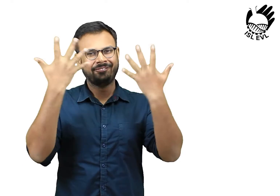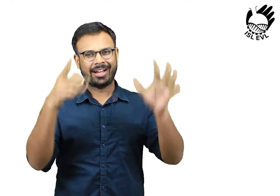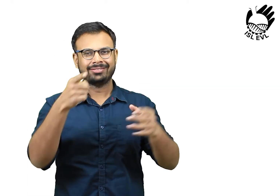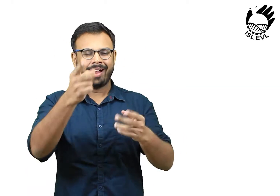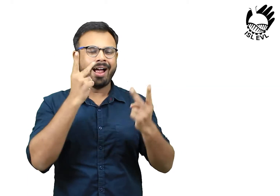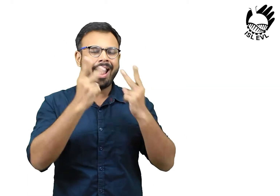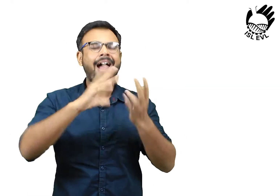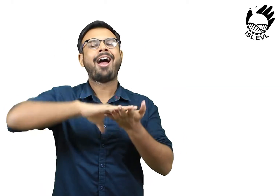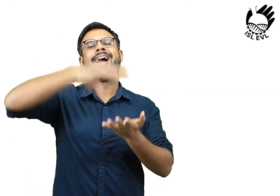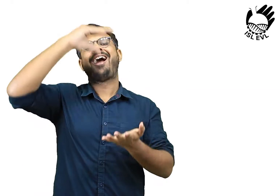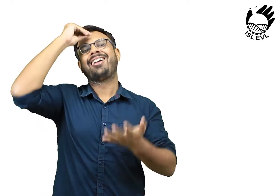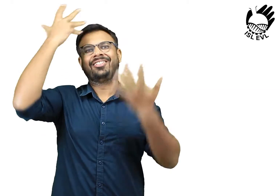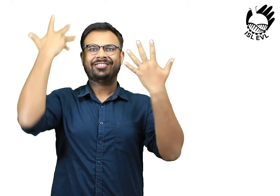Crystallization video part 3.